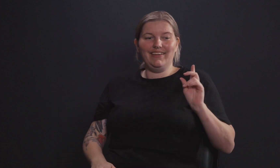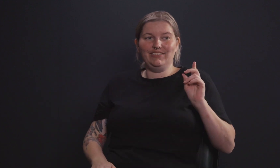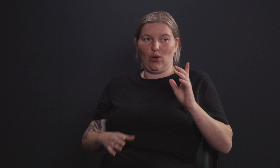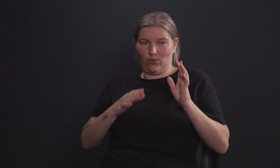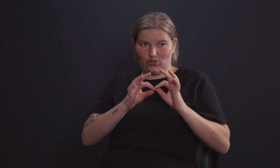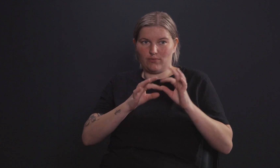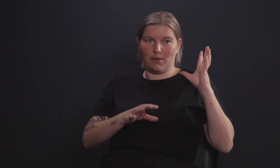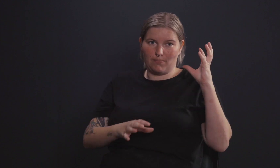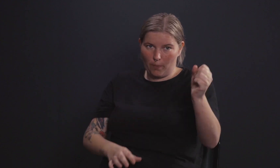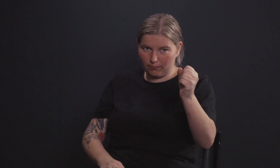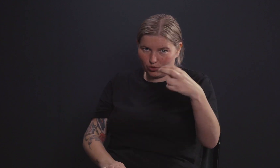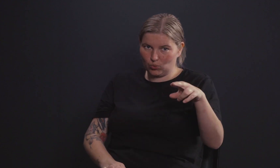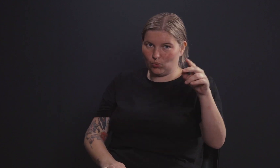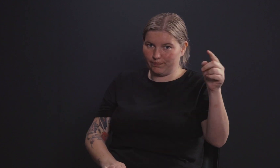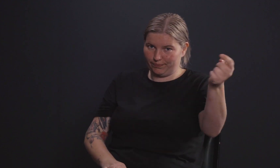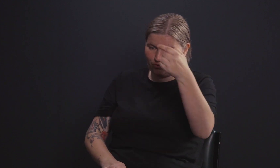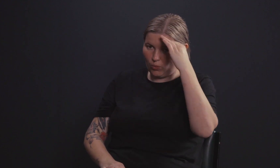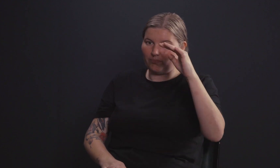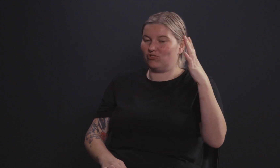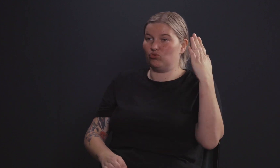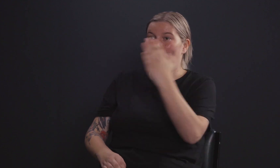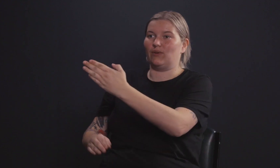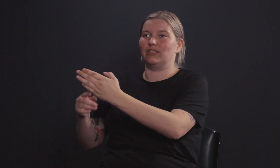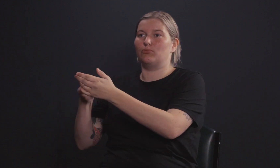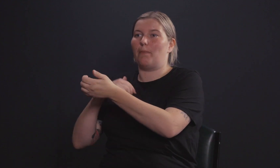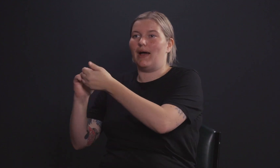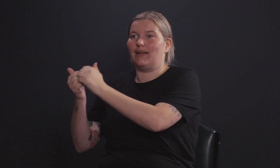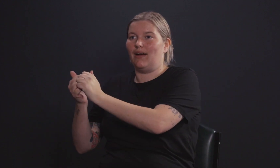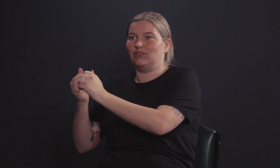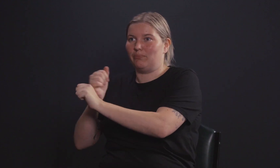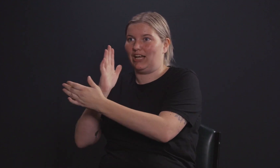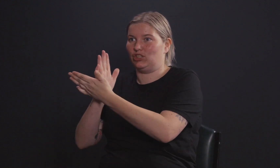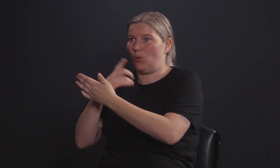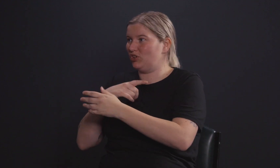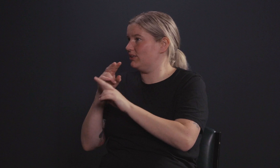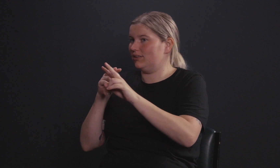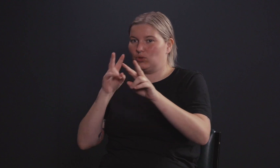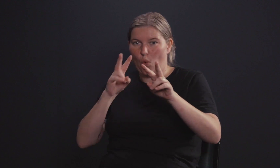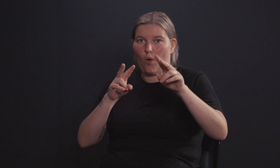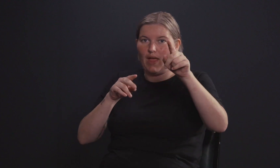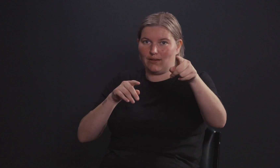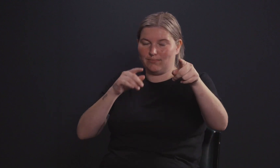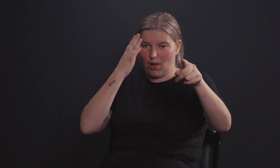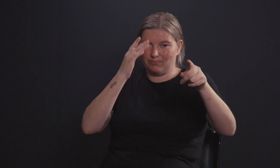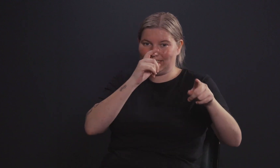Anyway, the interpreter rushed in and went straight over to my partner. She could see that my mum and my sister, they had each other, but